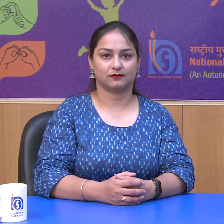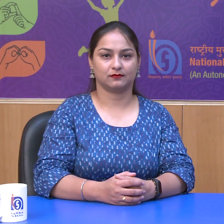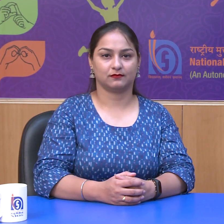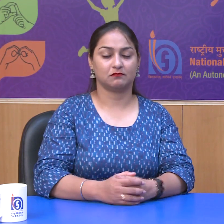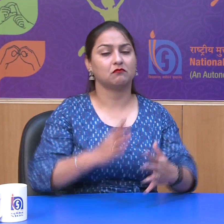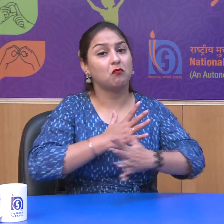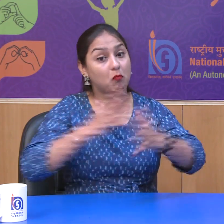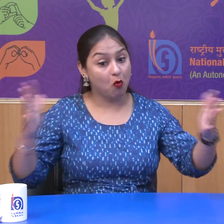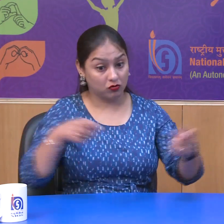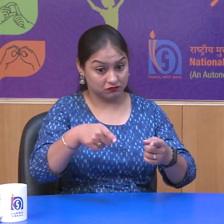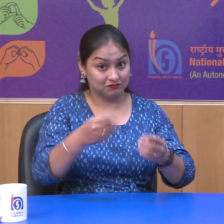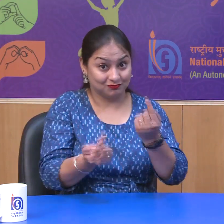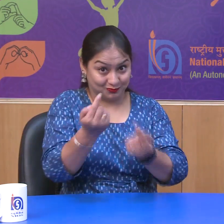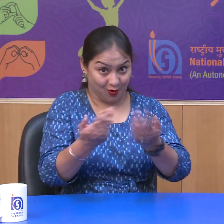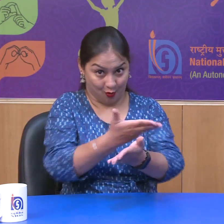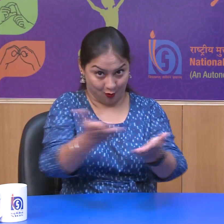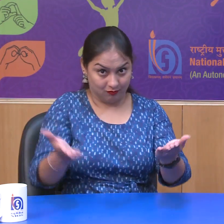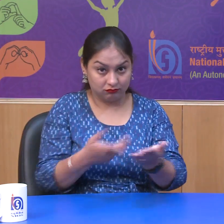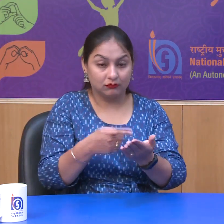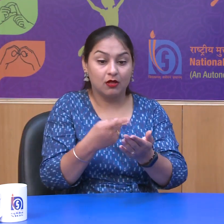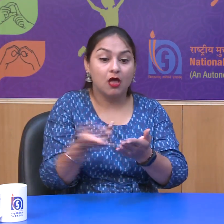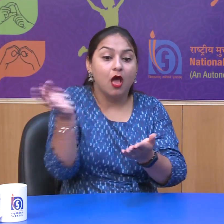Most of these crops were introduced in India